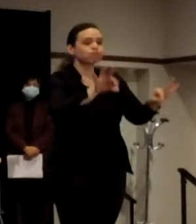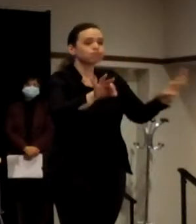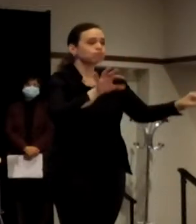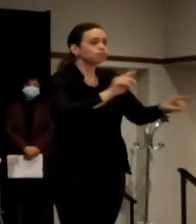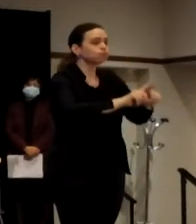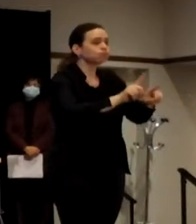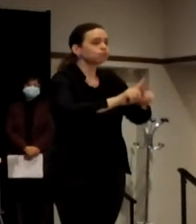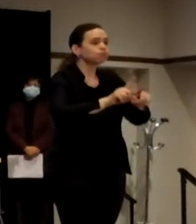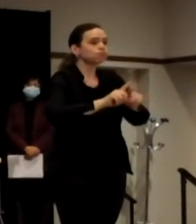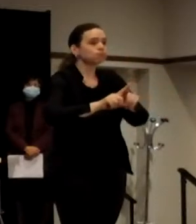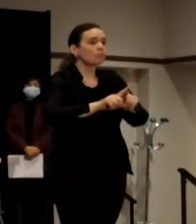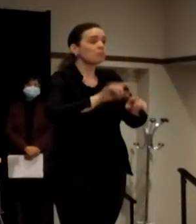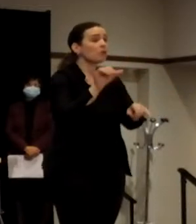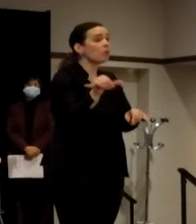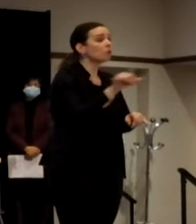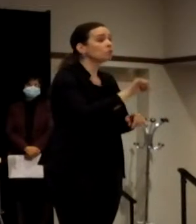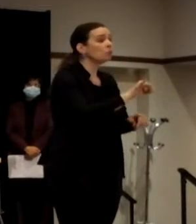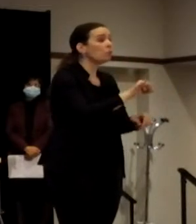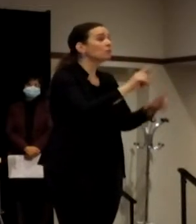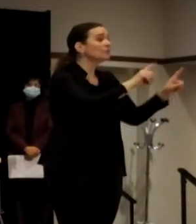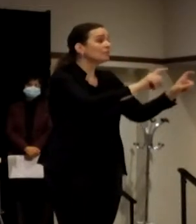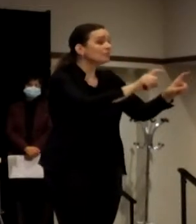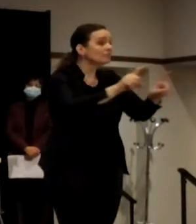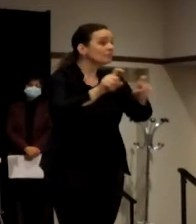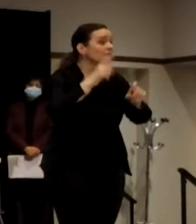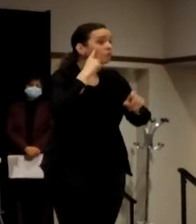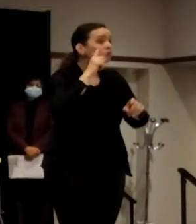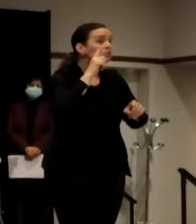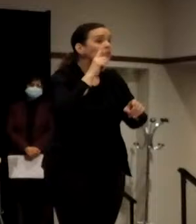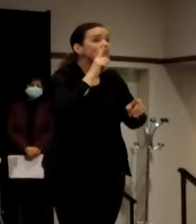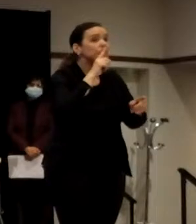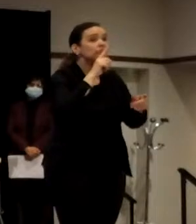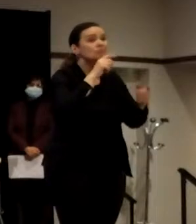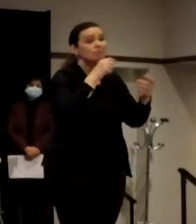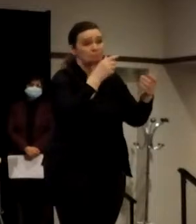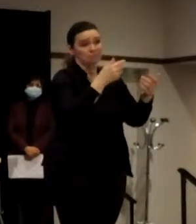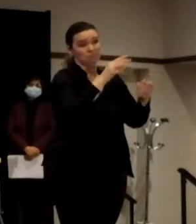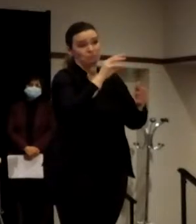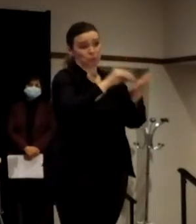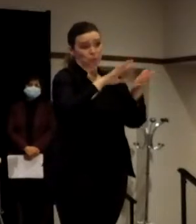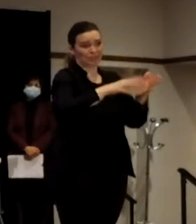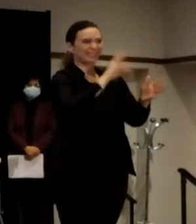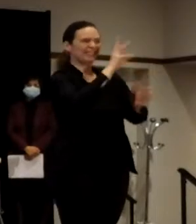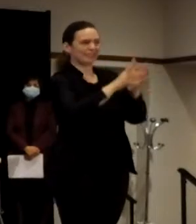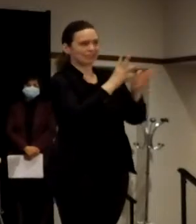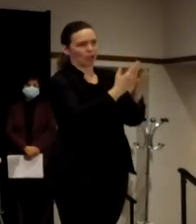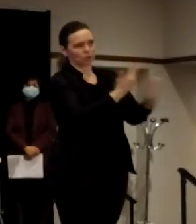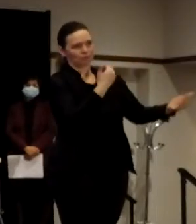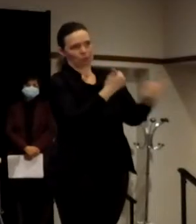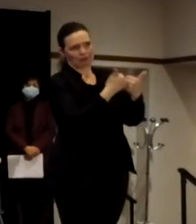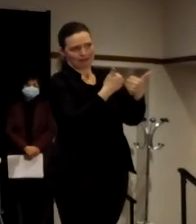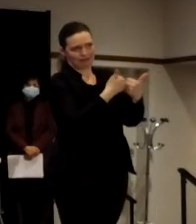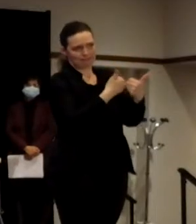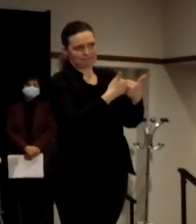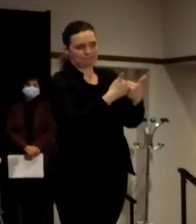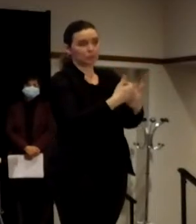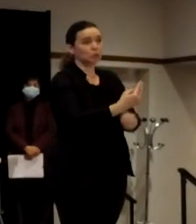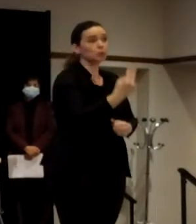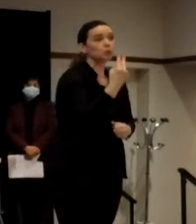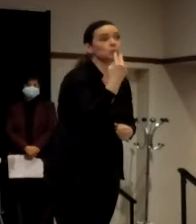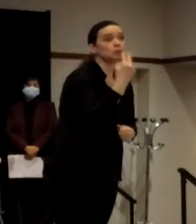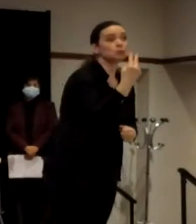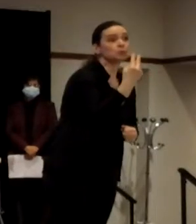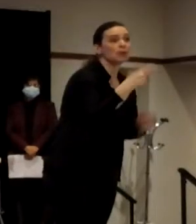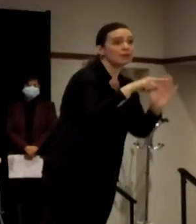that. Within 6 hours of the event, 2 negatives get you in the event. So that